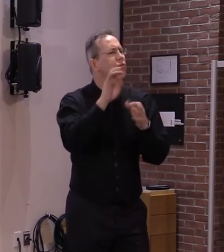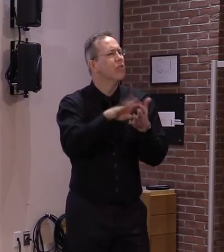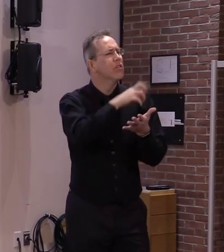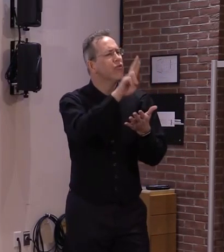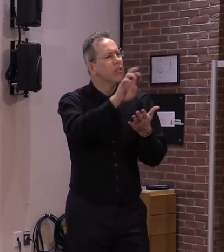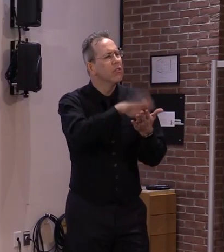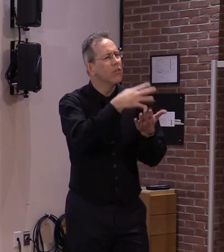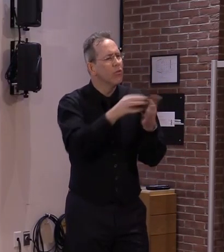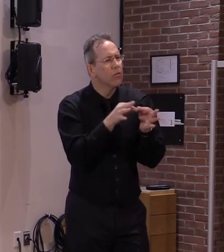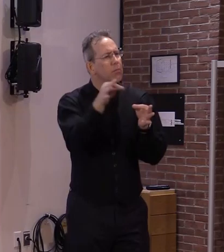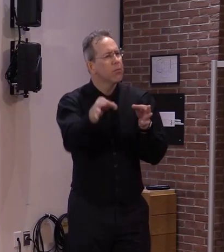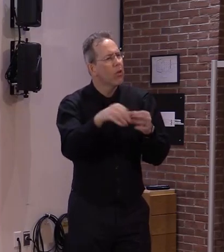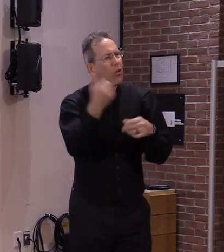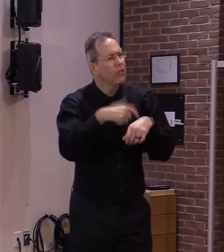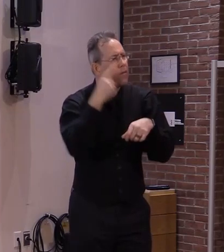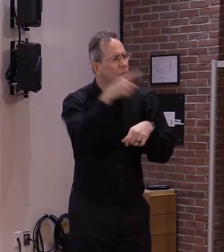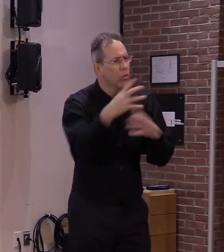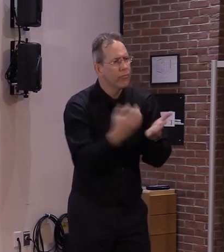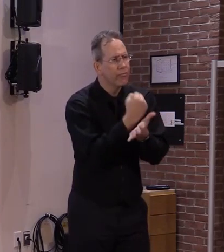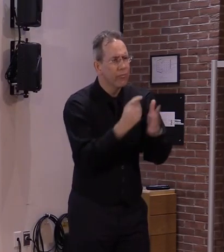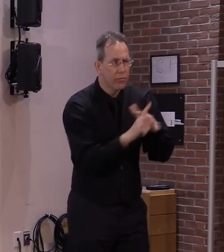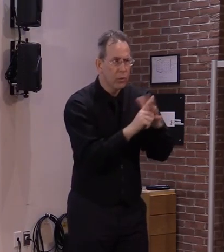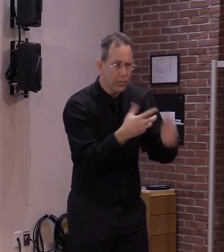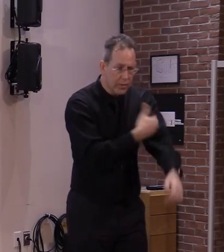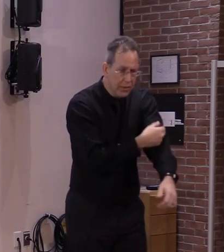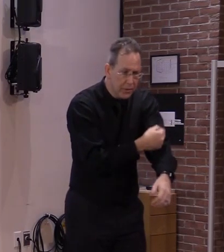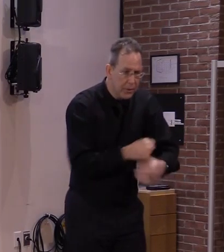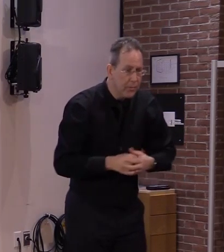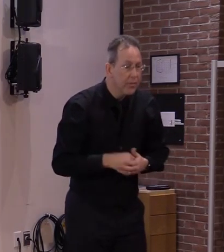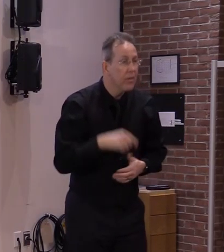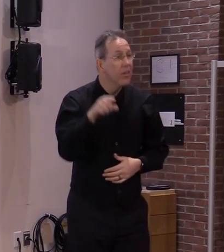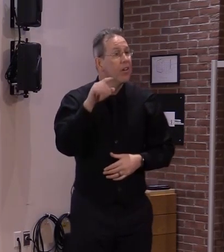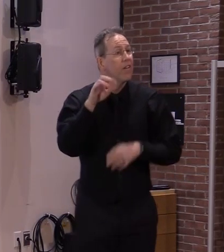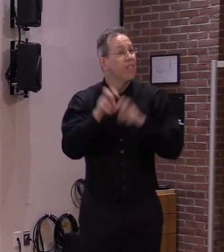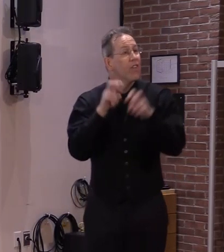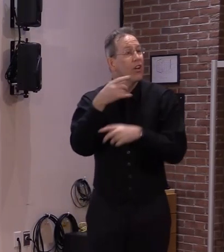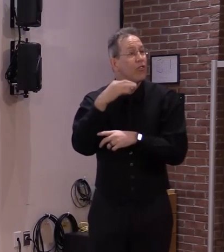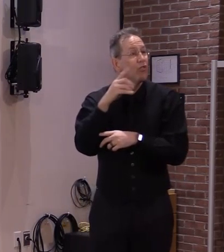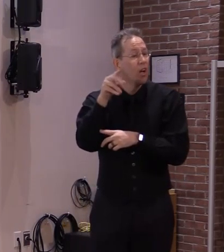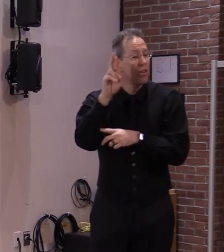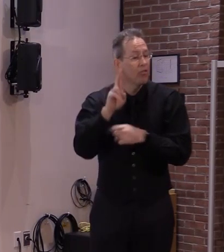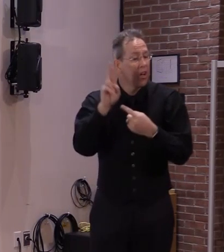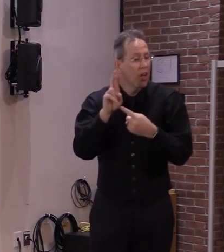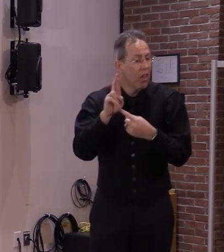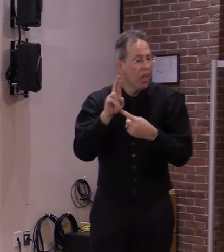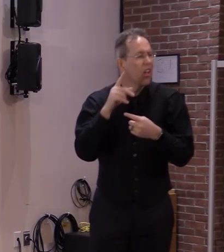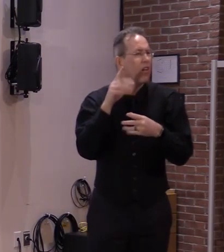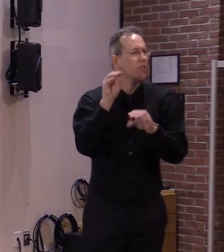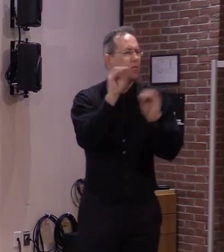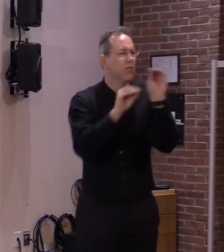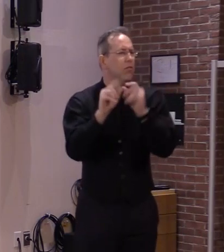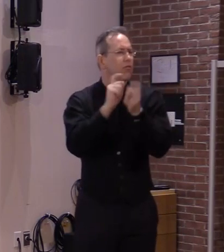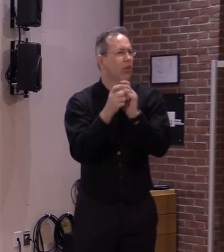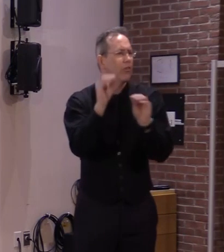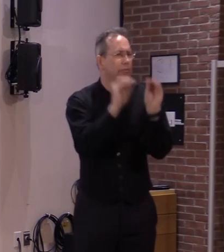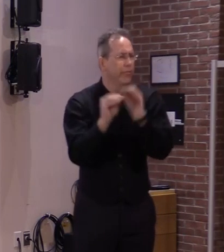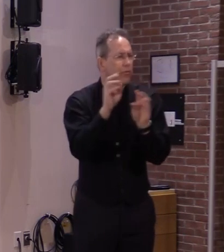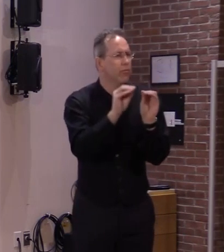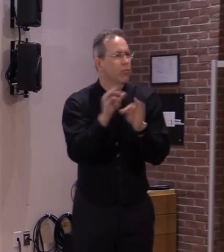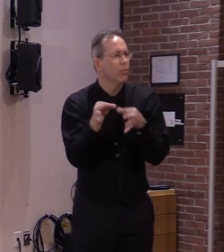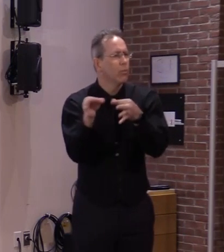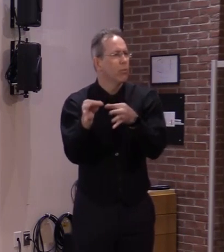been rescheduled for appointments throughout the week, and an additional clinic has been scheduled for